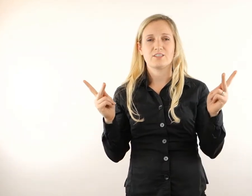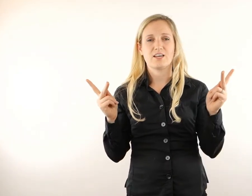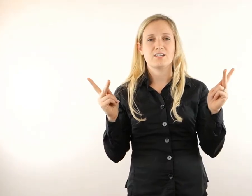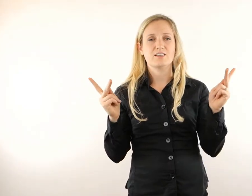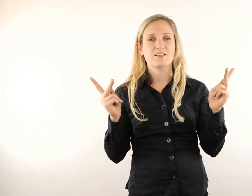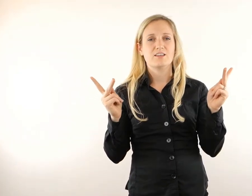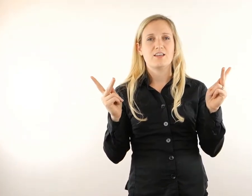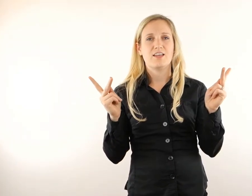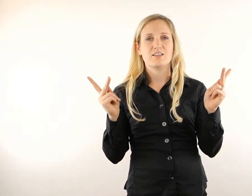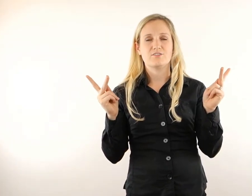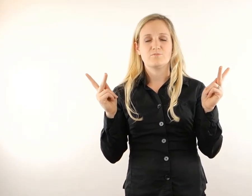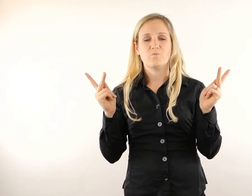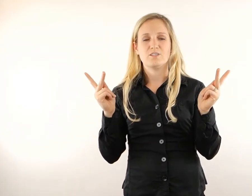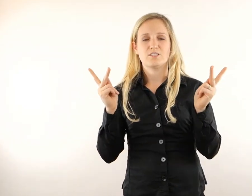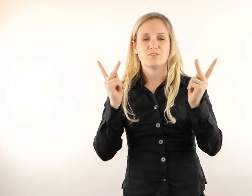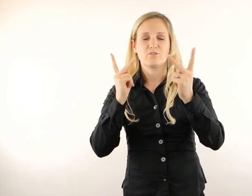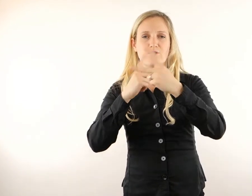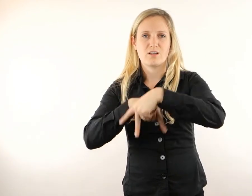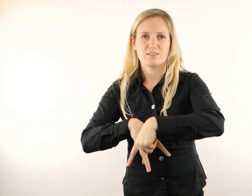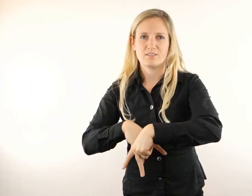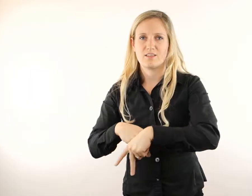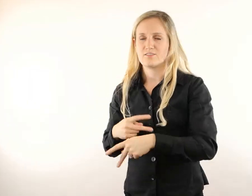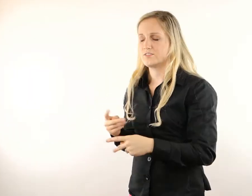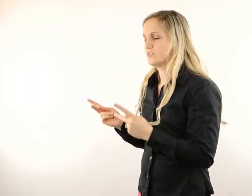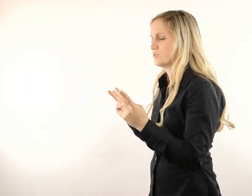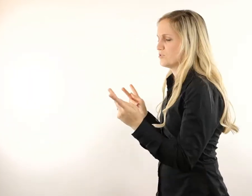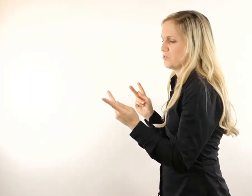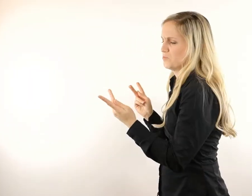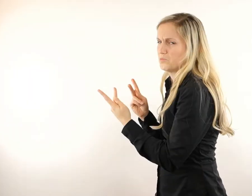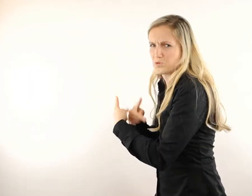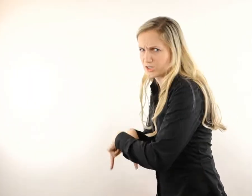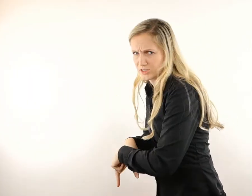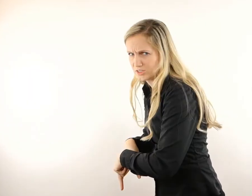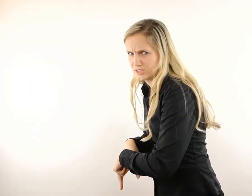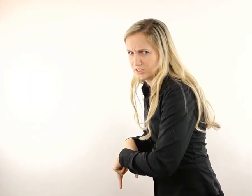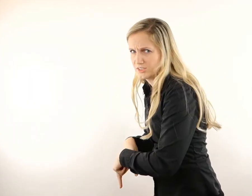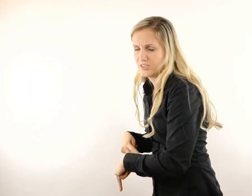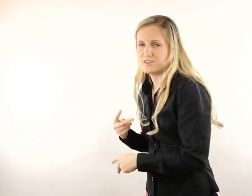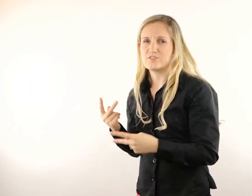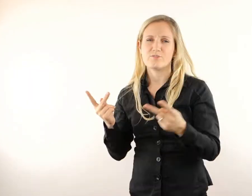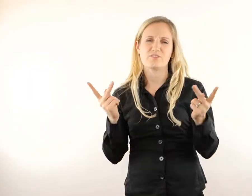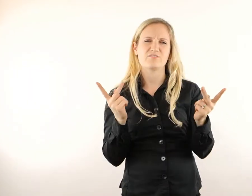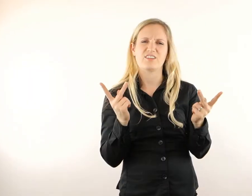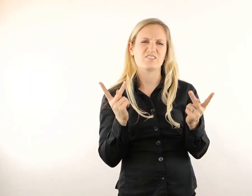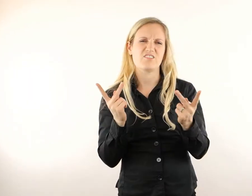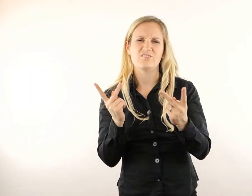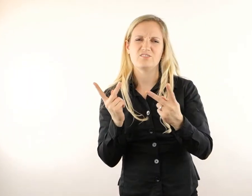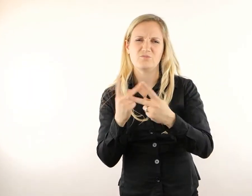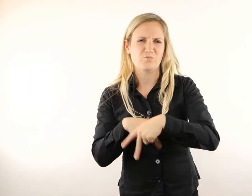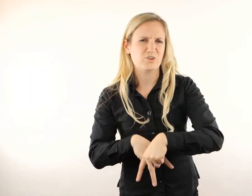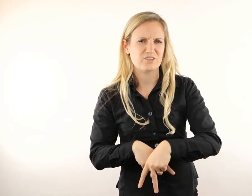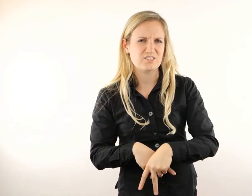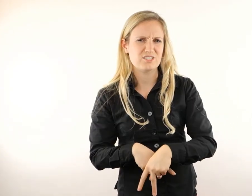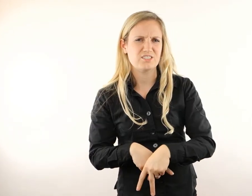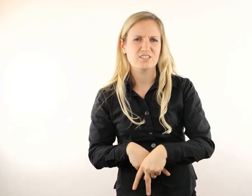look at it, and one's going to cross the other. So worst. And you show it in your face. Oh, the worst